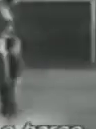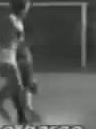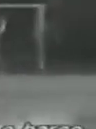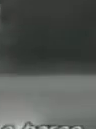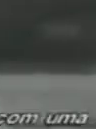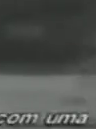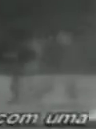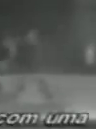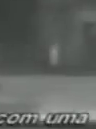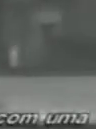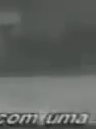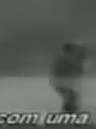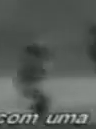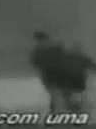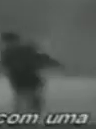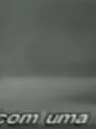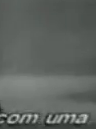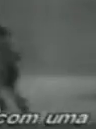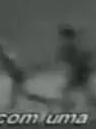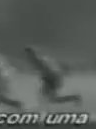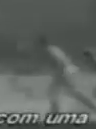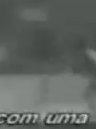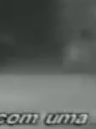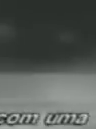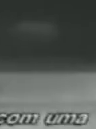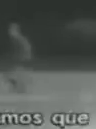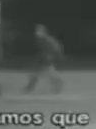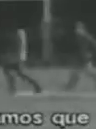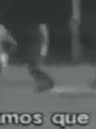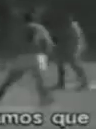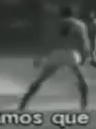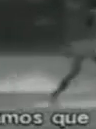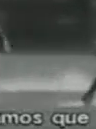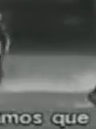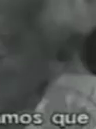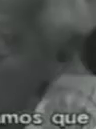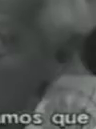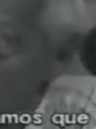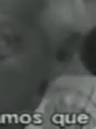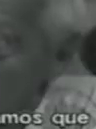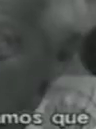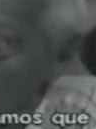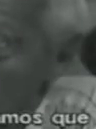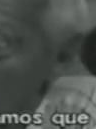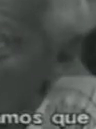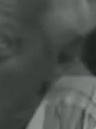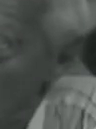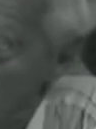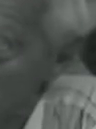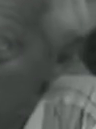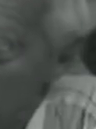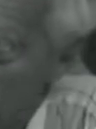When we saw the boat arriving, it had 3 decks and a swimming pool on each of them. We couldn't believe what was happening to us.